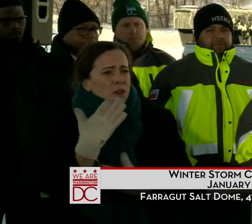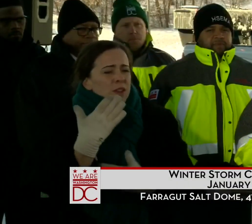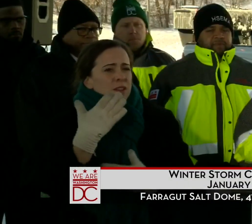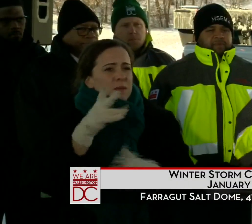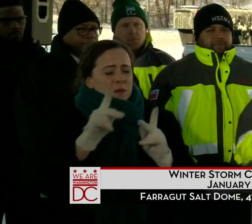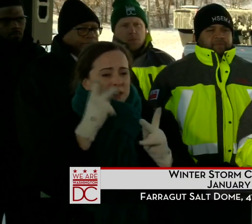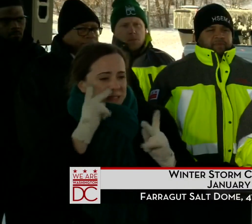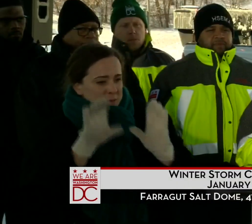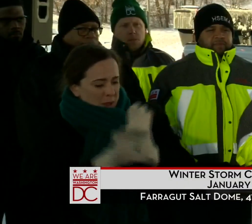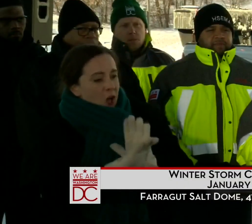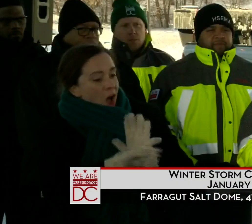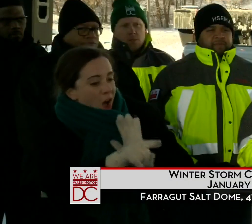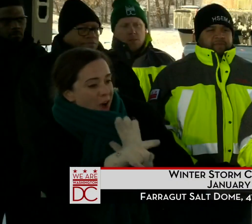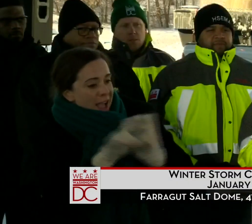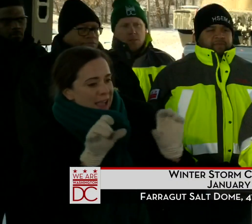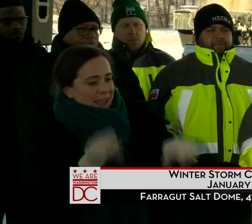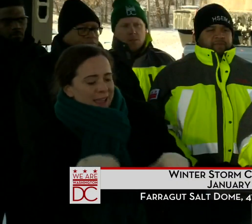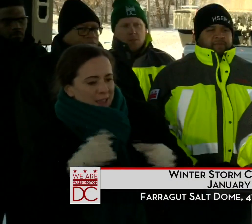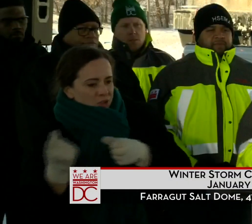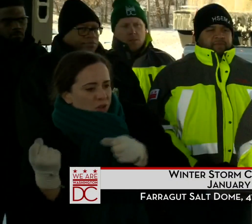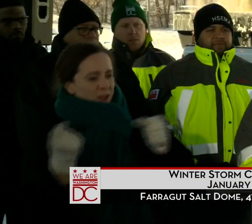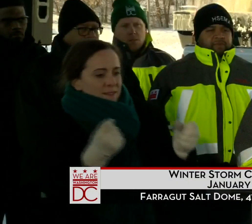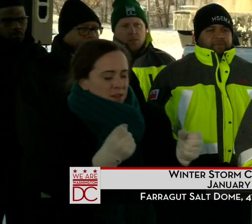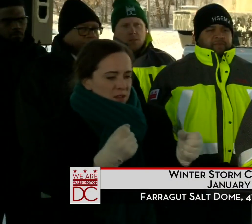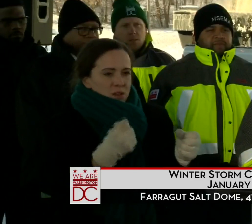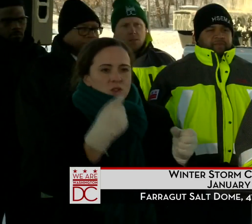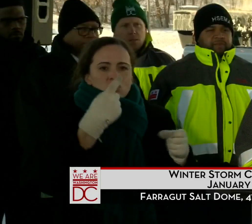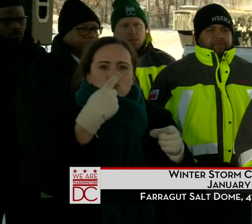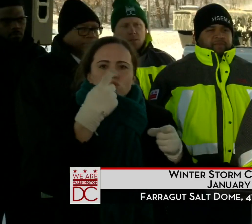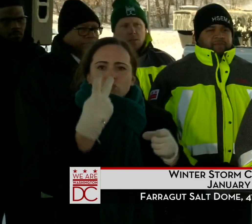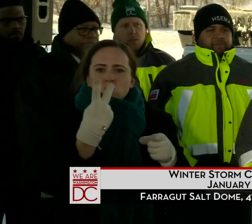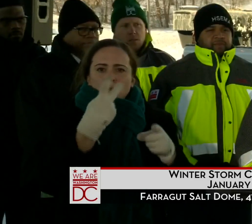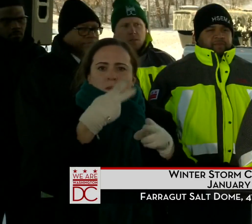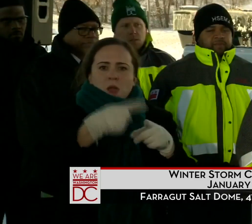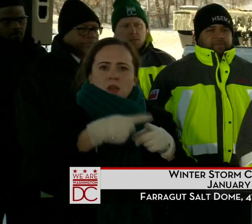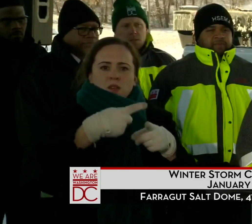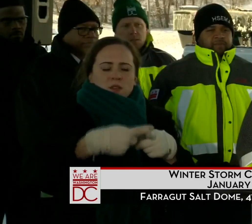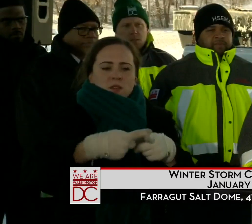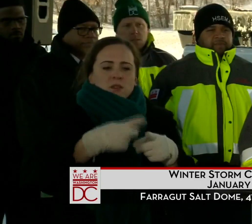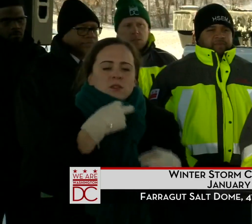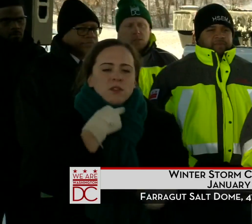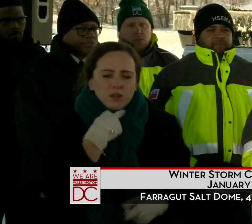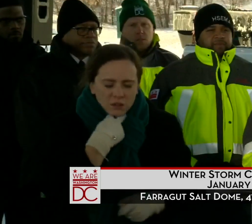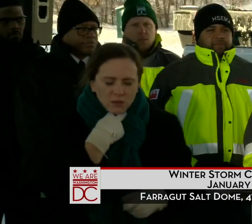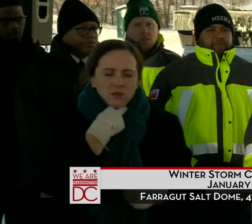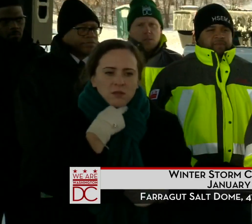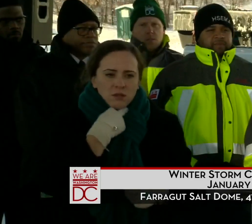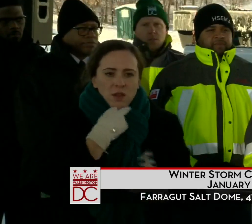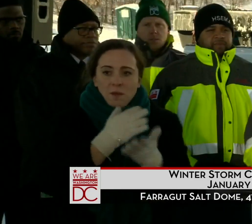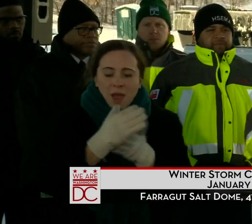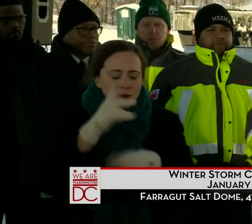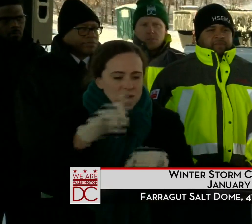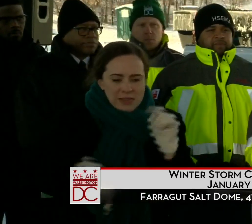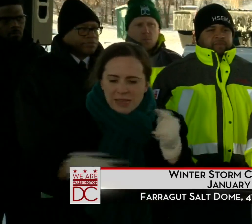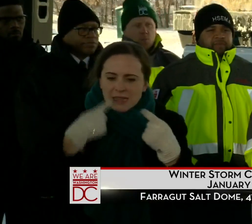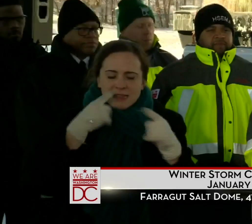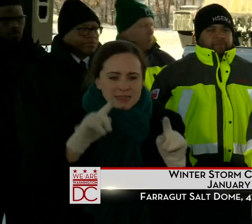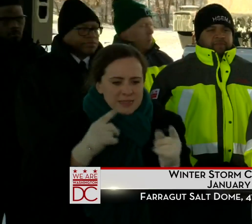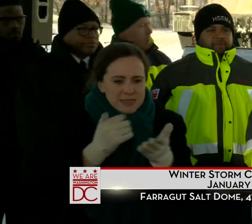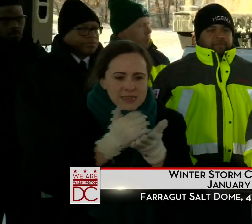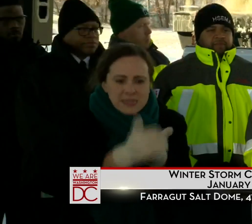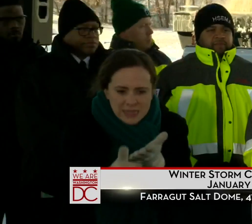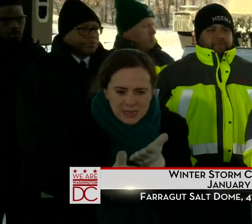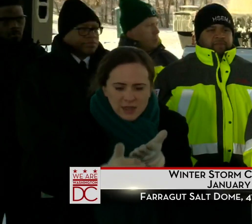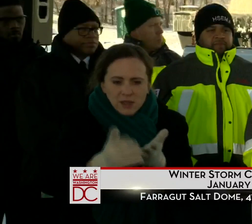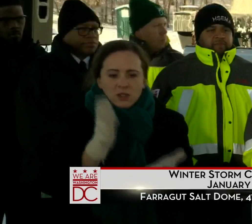that picture and they come out in their car and they get 2 blocks from home and then they're stuck. And then our plows can't get through and we have